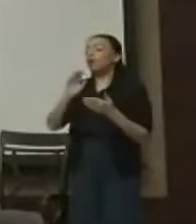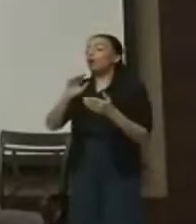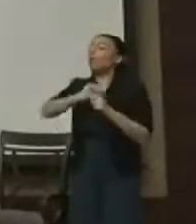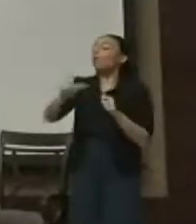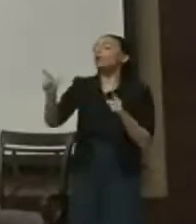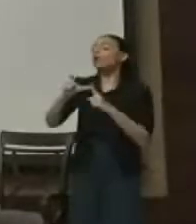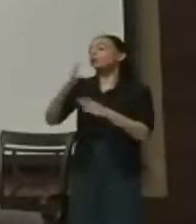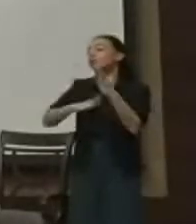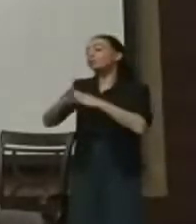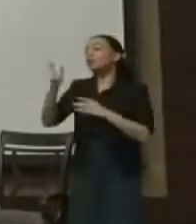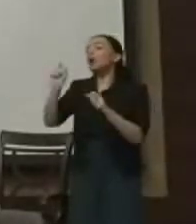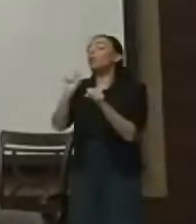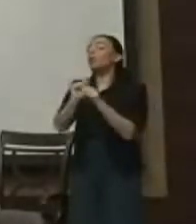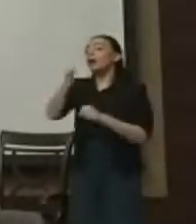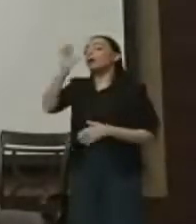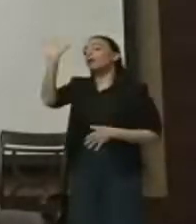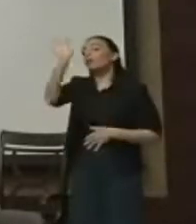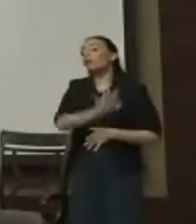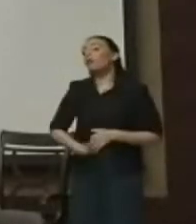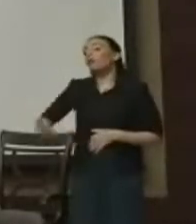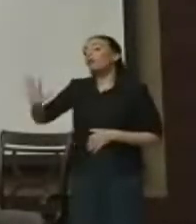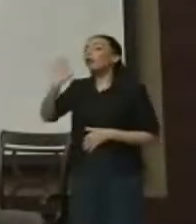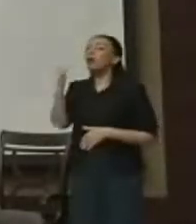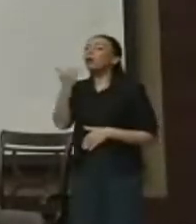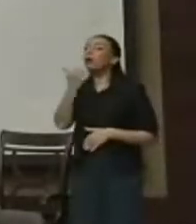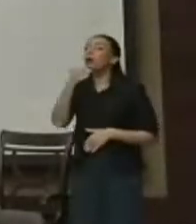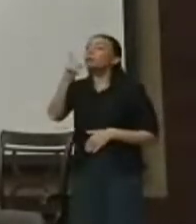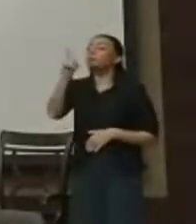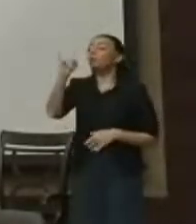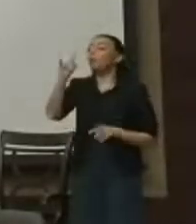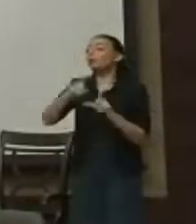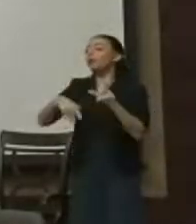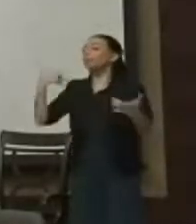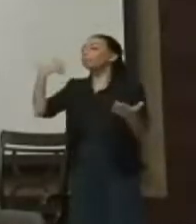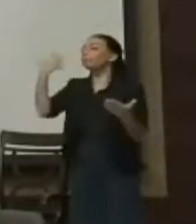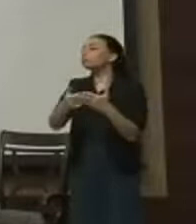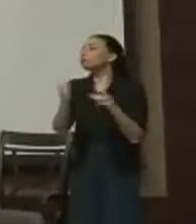disabilities at the national level for the past 16 years.